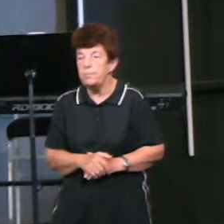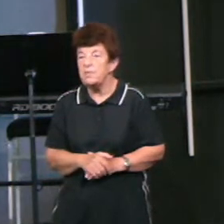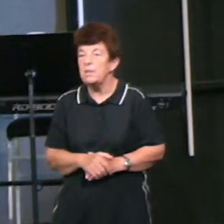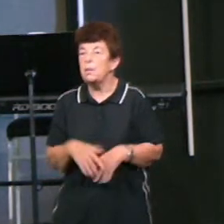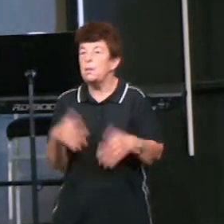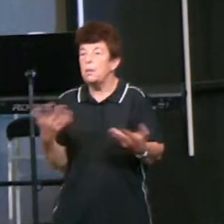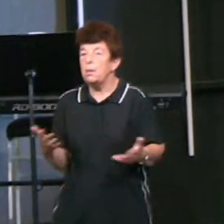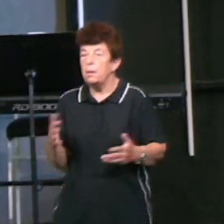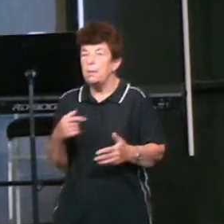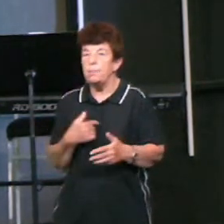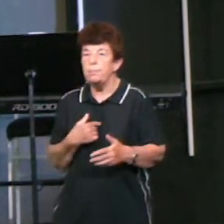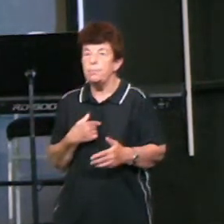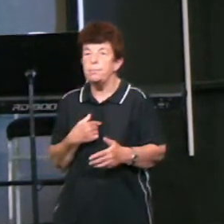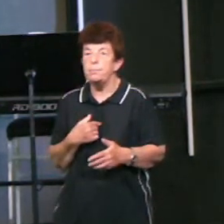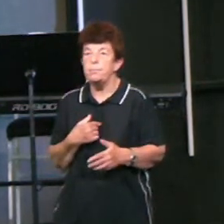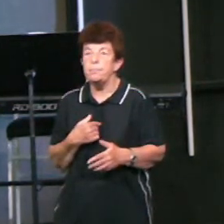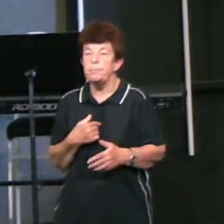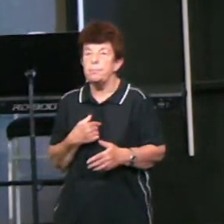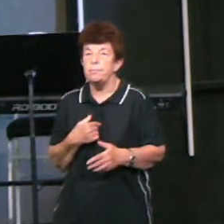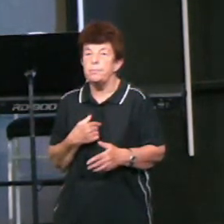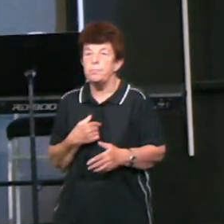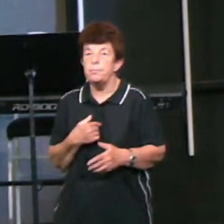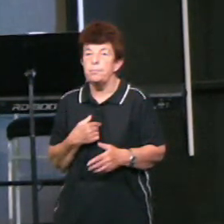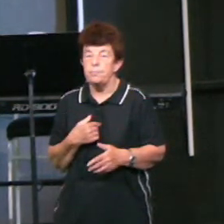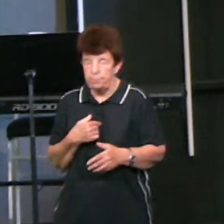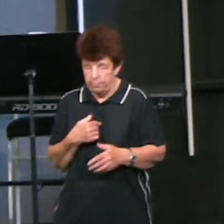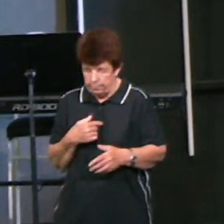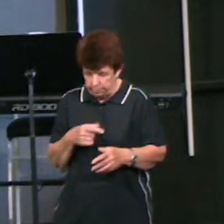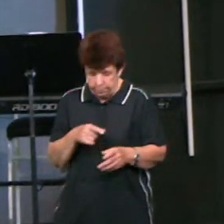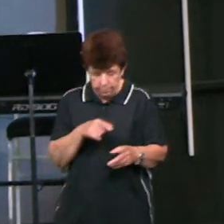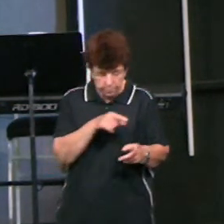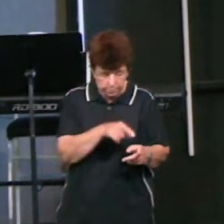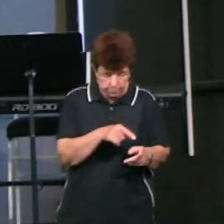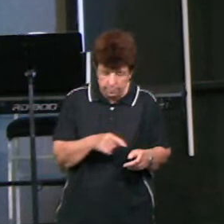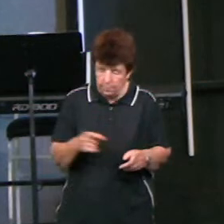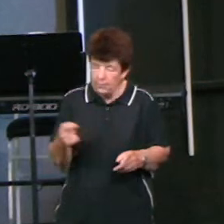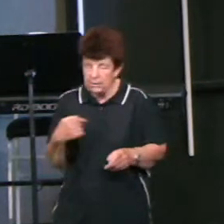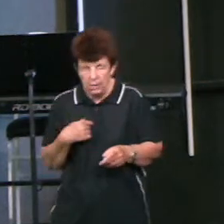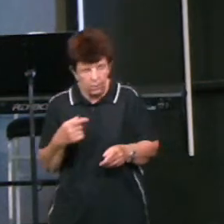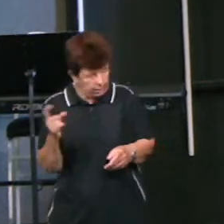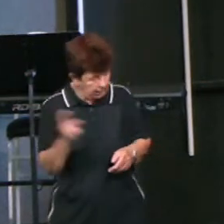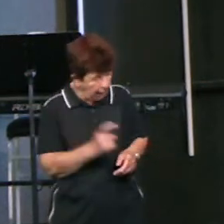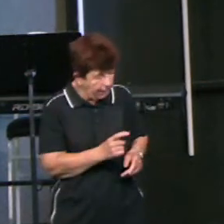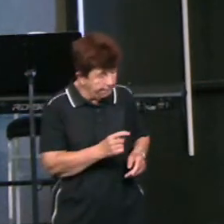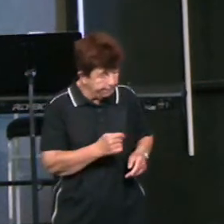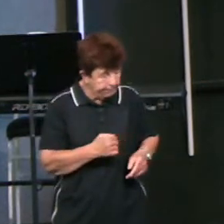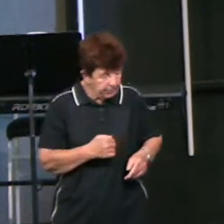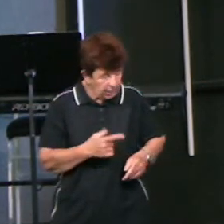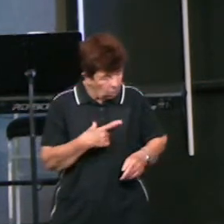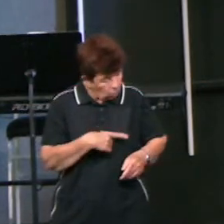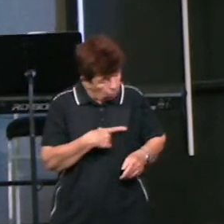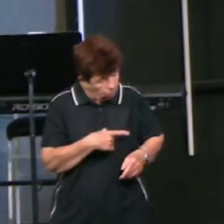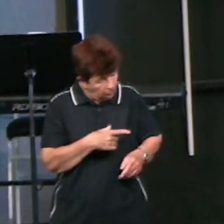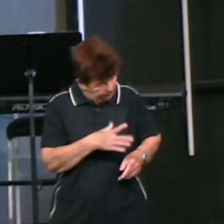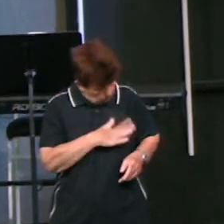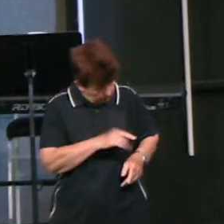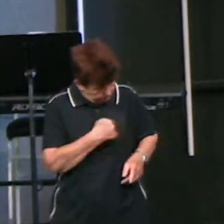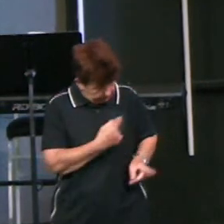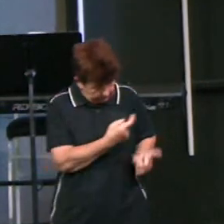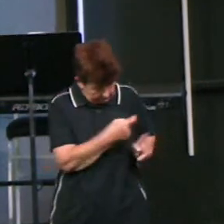So when I was sent for, this is Peter speaking. So when I was sent for, I came without objection, and I asked them why you sent for